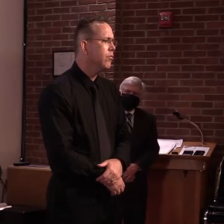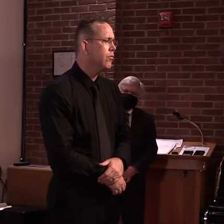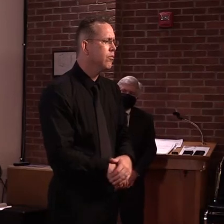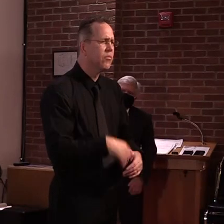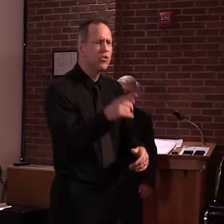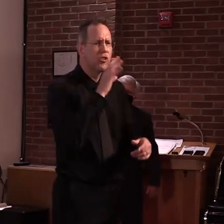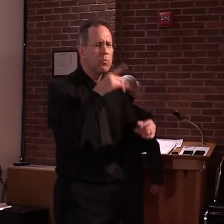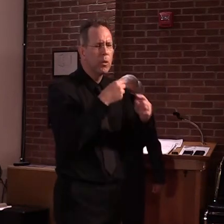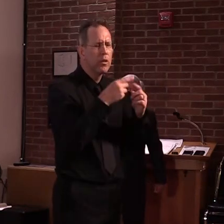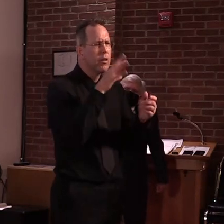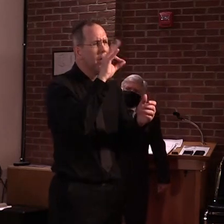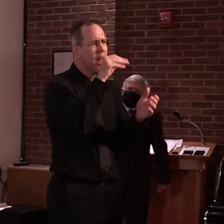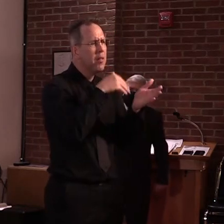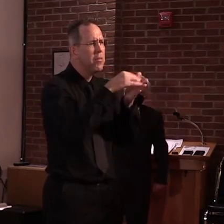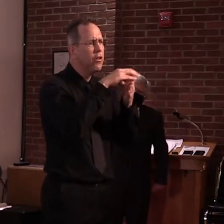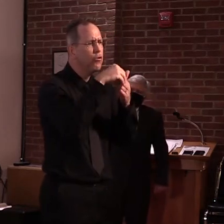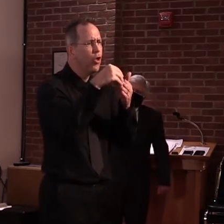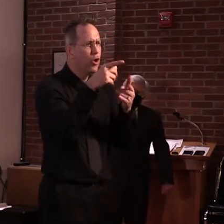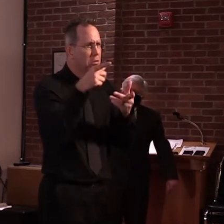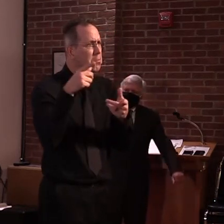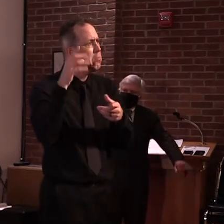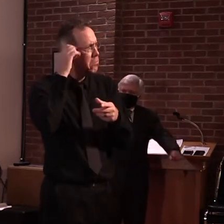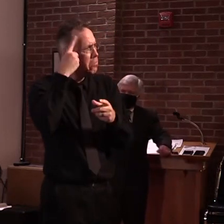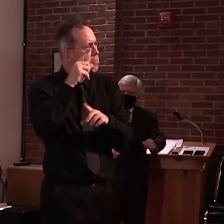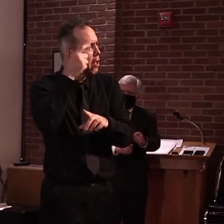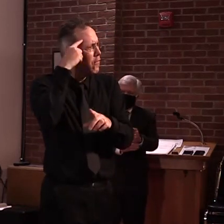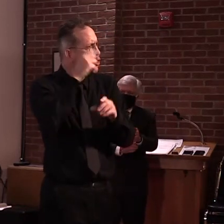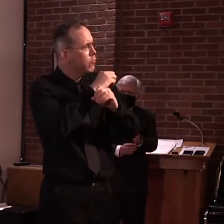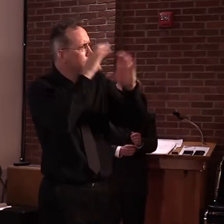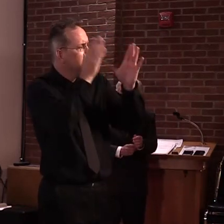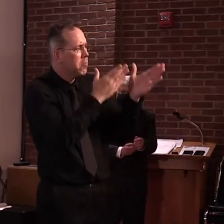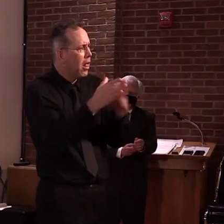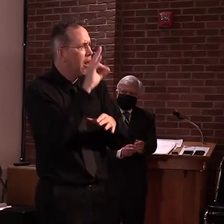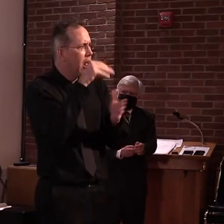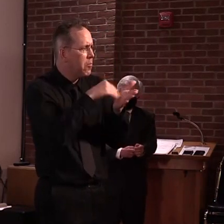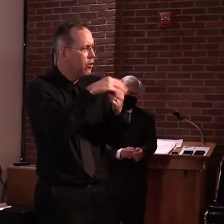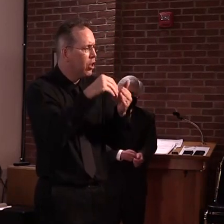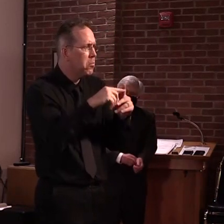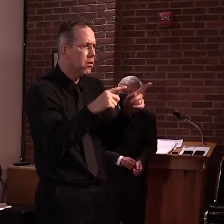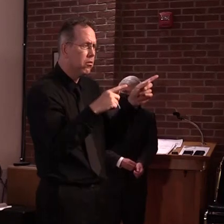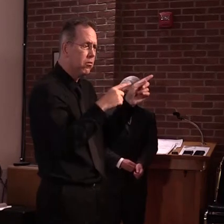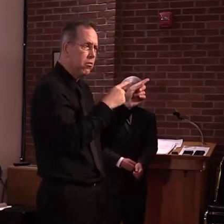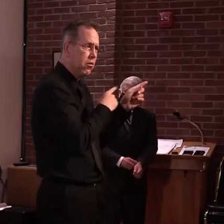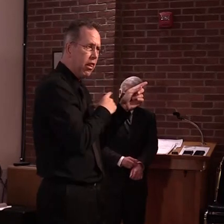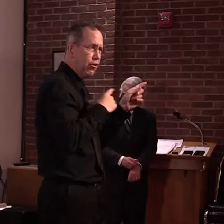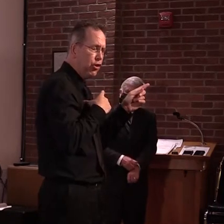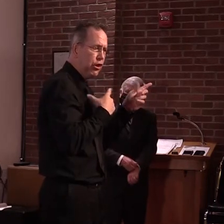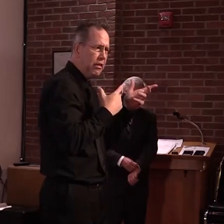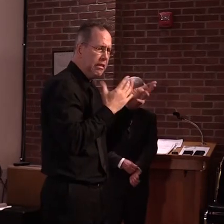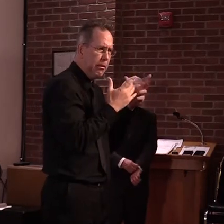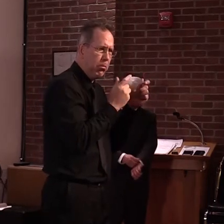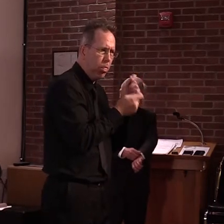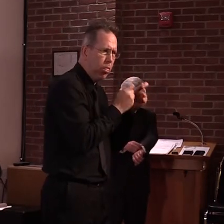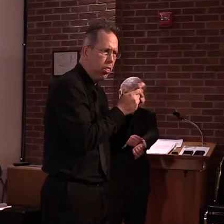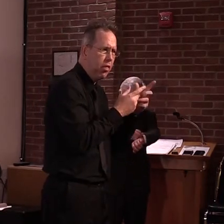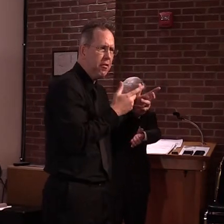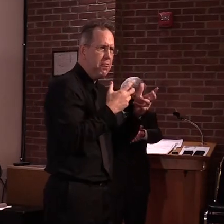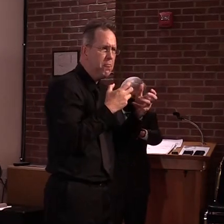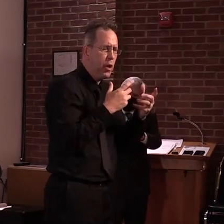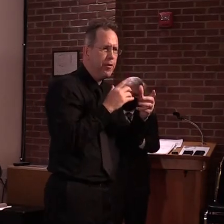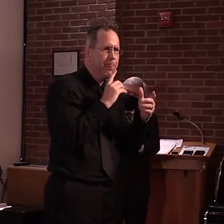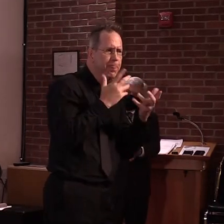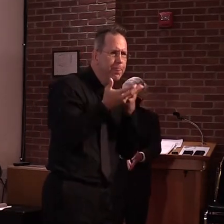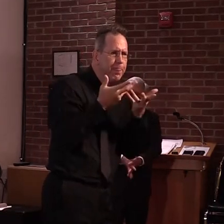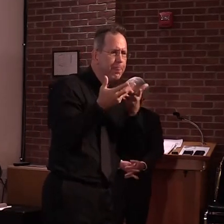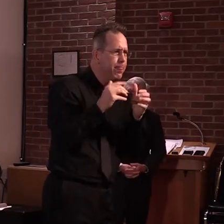it's just a different approach. And again, I don't know what's going to happen in terms of the guidance